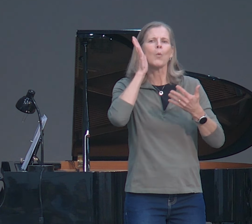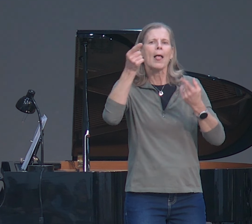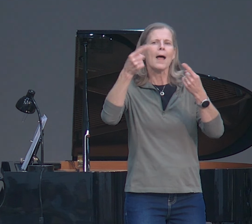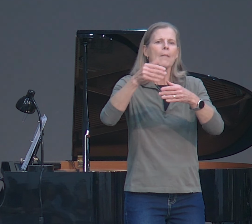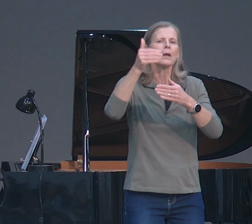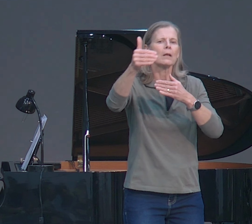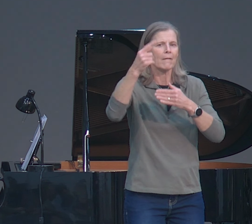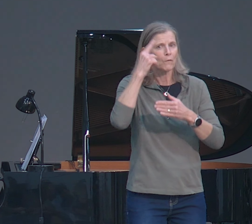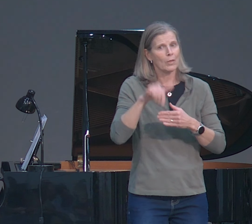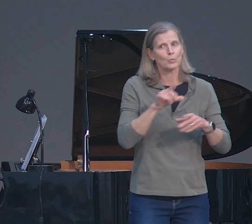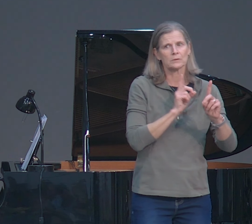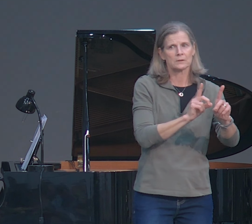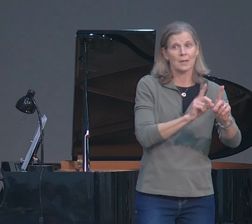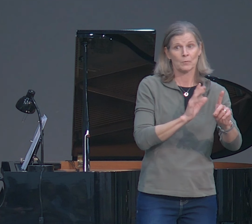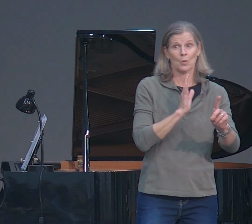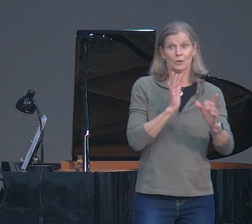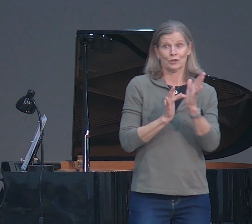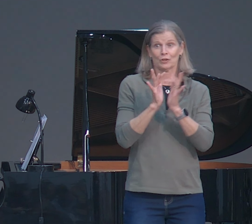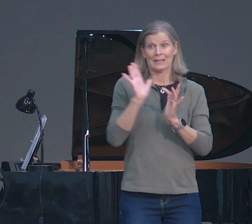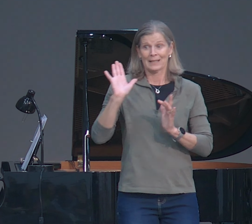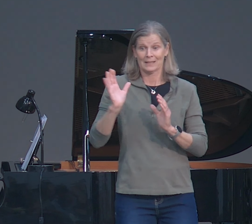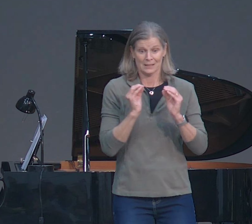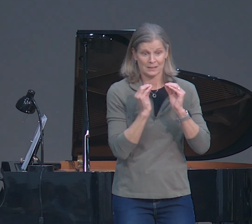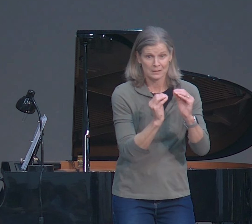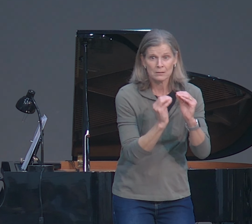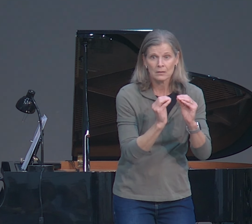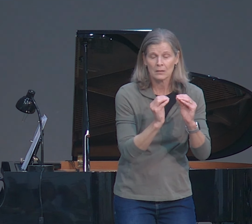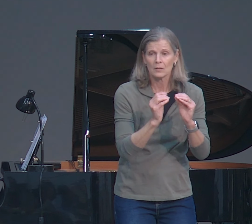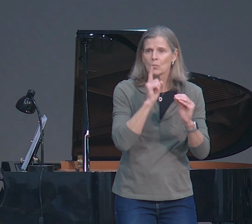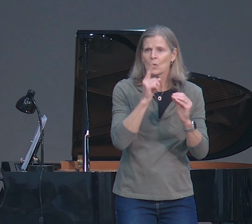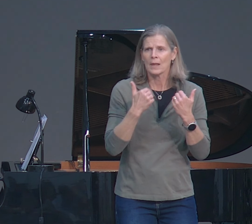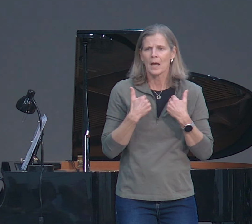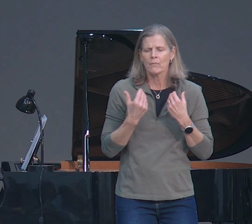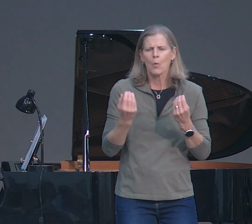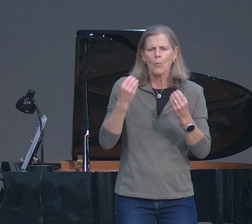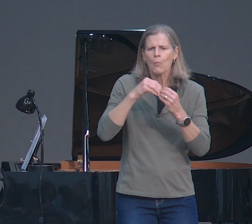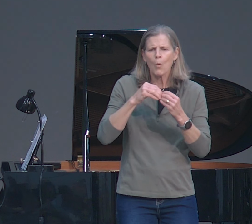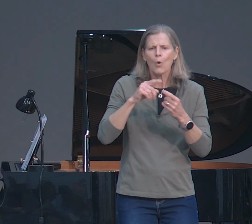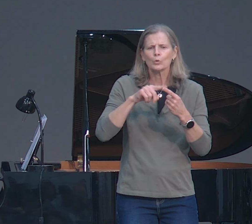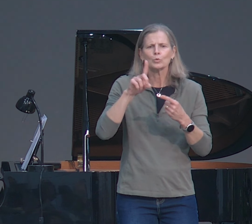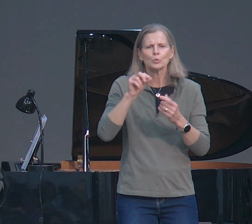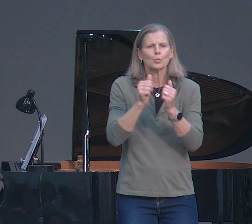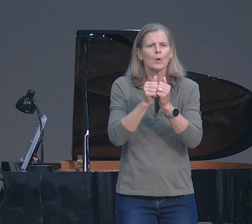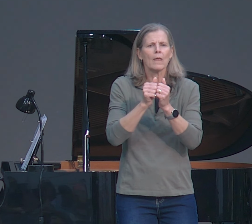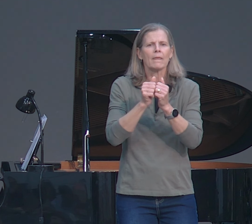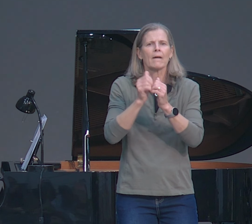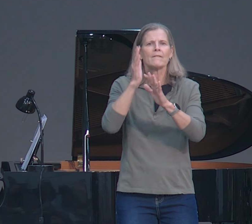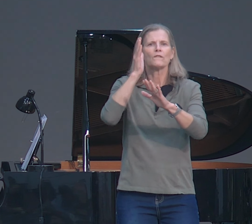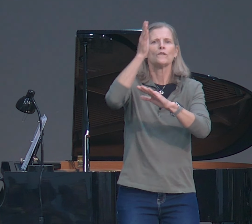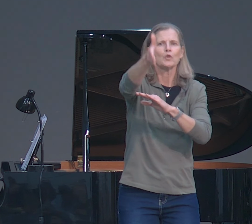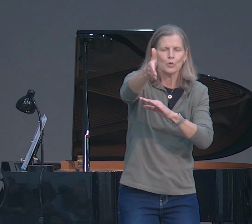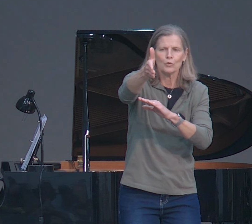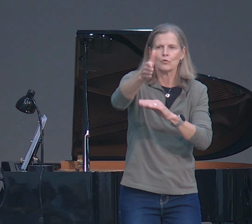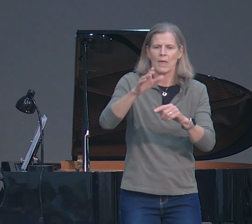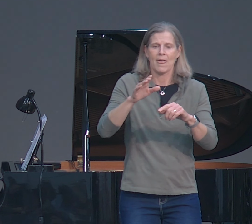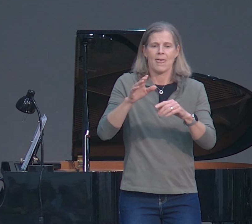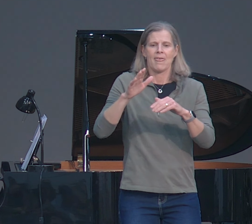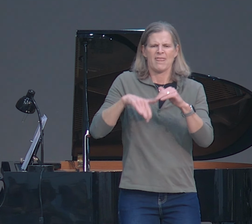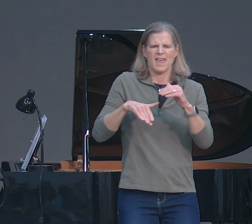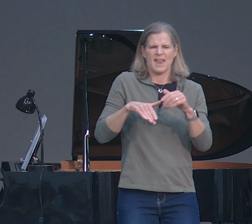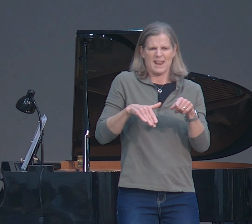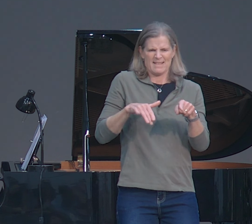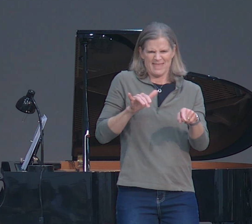I believe the instruction he has for them has more to do with the future of the mission than the immediate